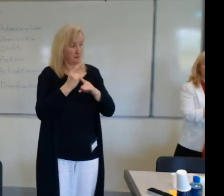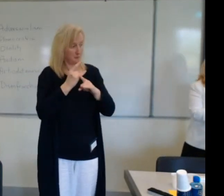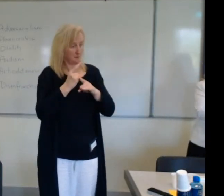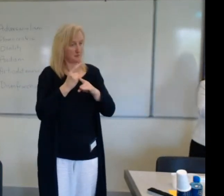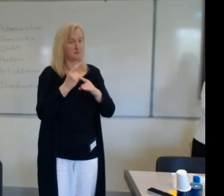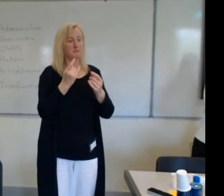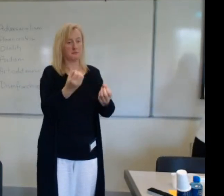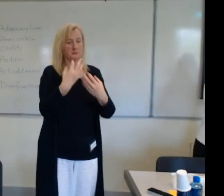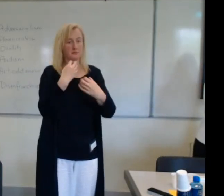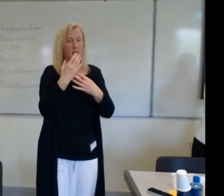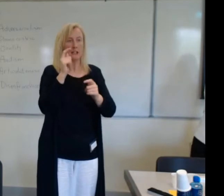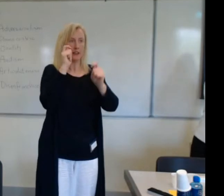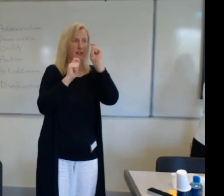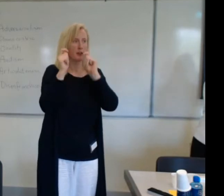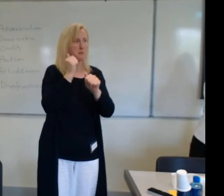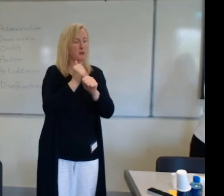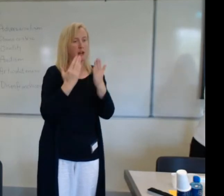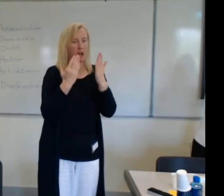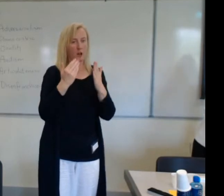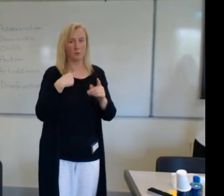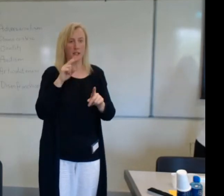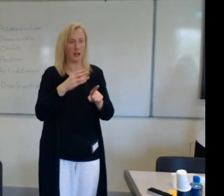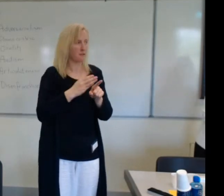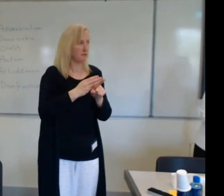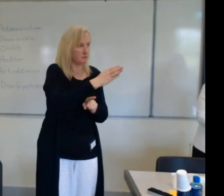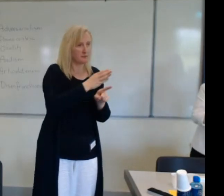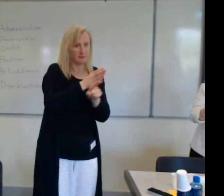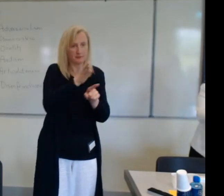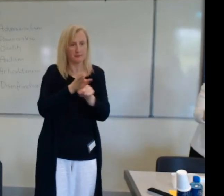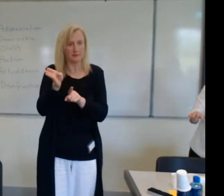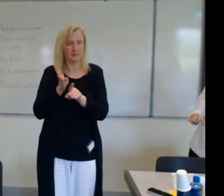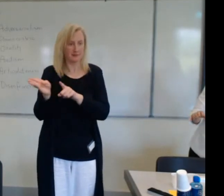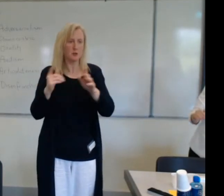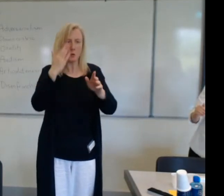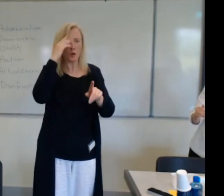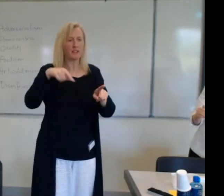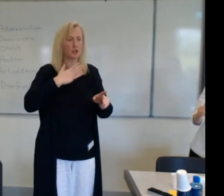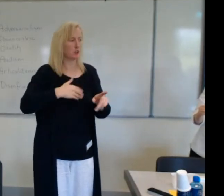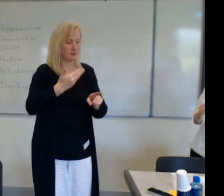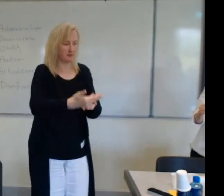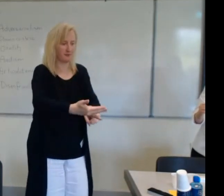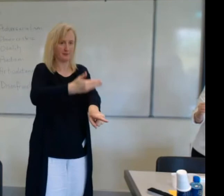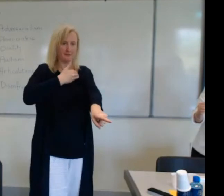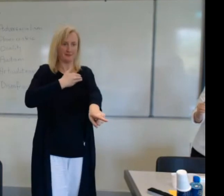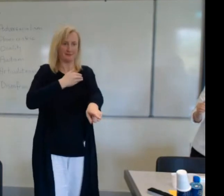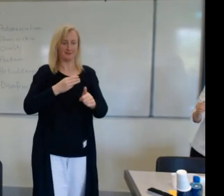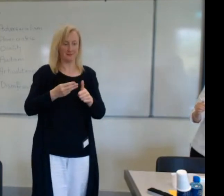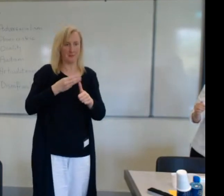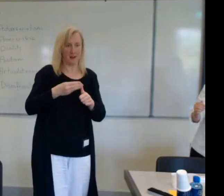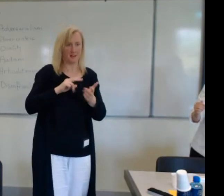know, thinking about where we can go with this particular part. And of course, this is all preliminary, because we need to actually, we're hoping we'll have research ethics